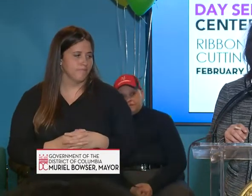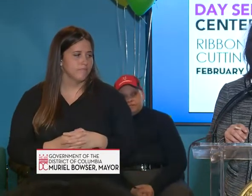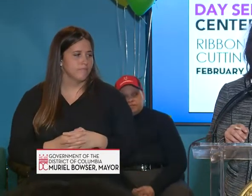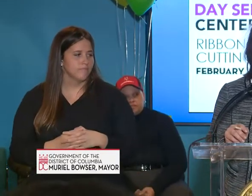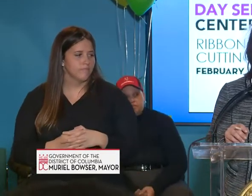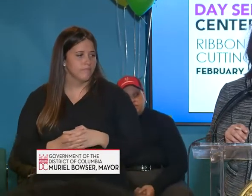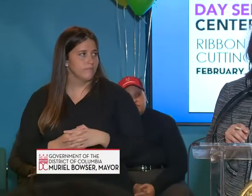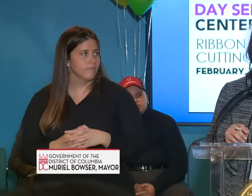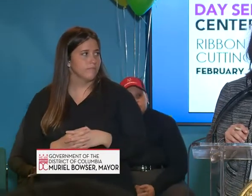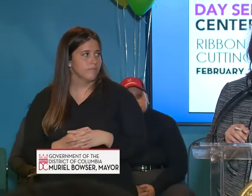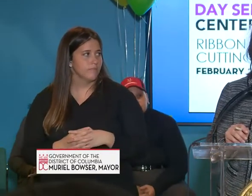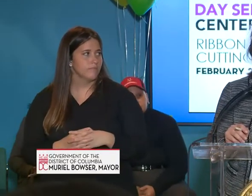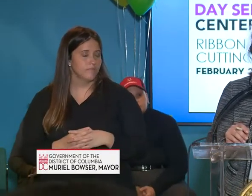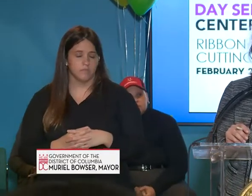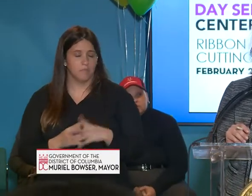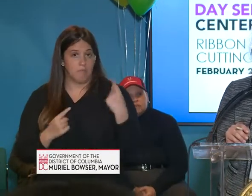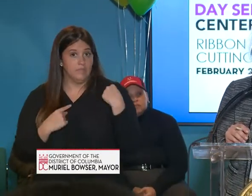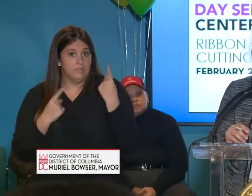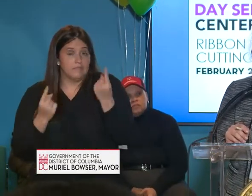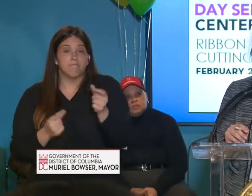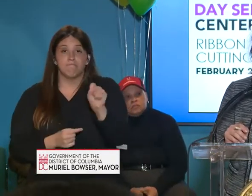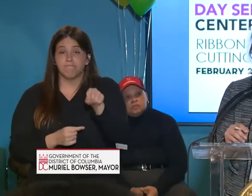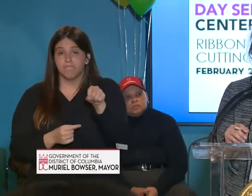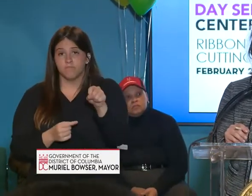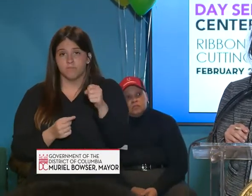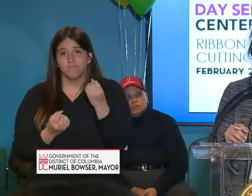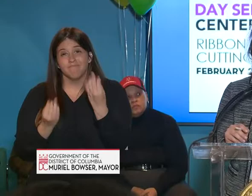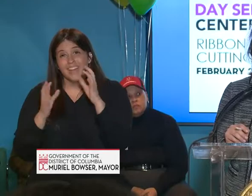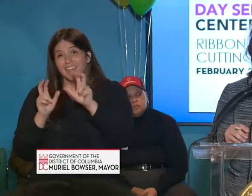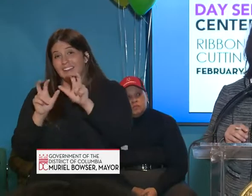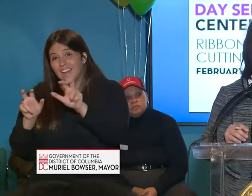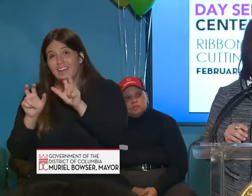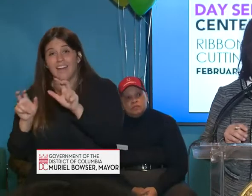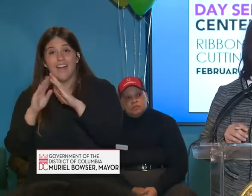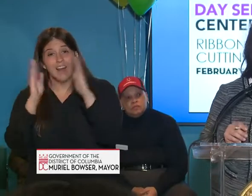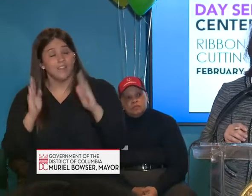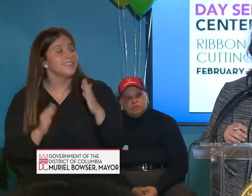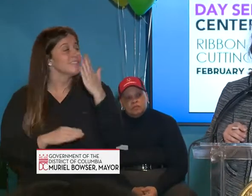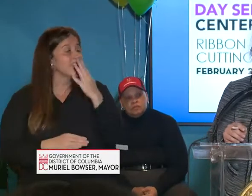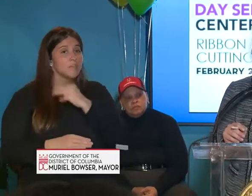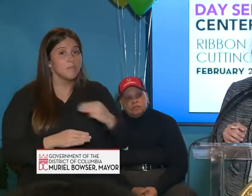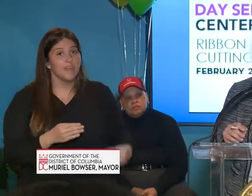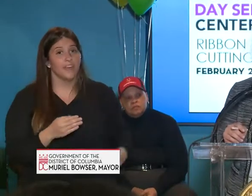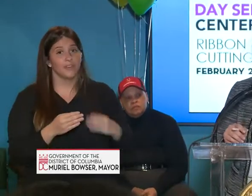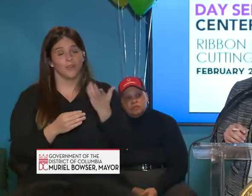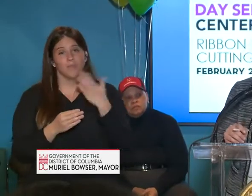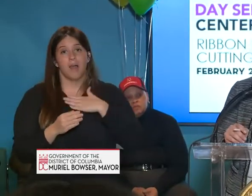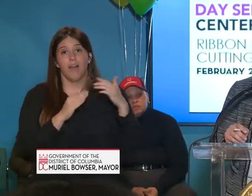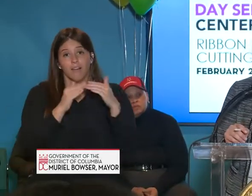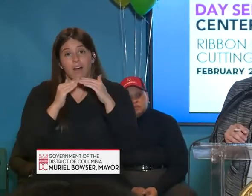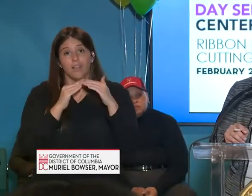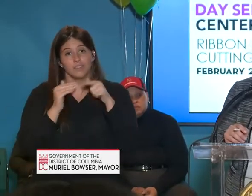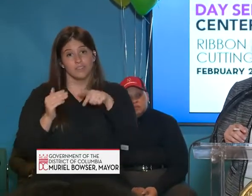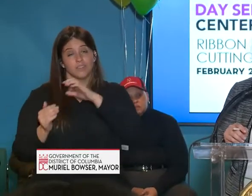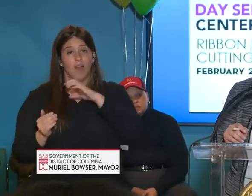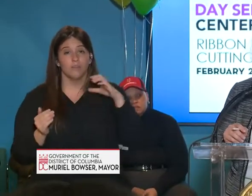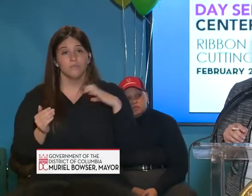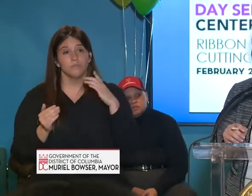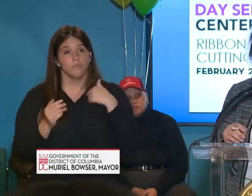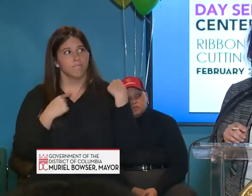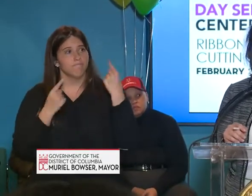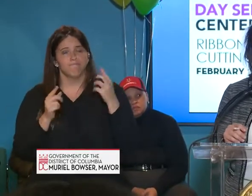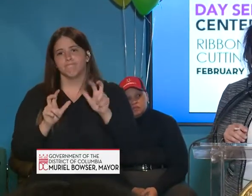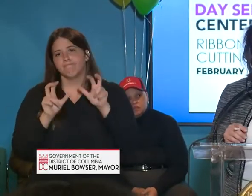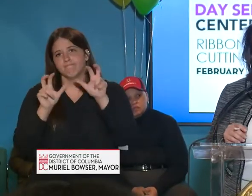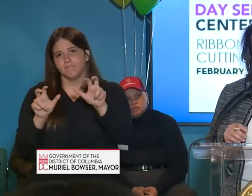So we've made many, many investments in housing. Thank you, Mayor. Thank you, colleagues on the council. We have continued to invest